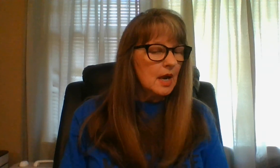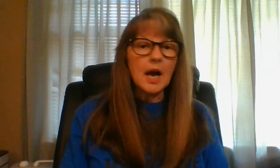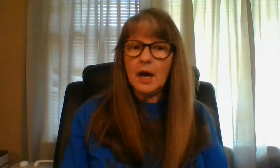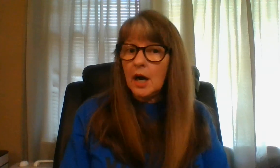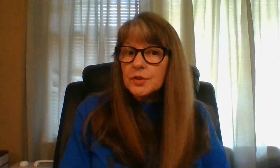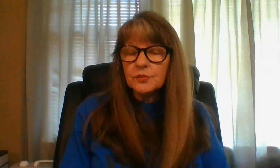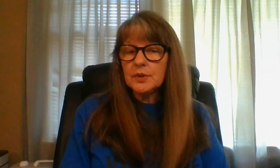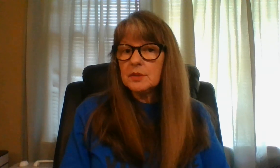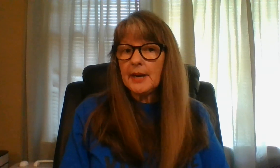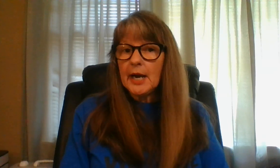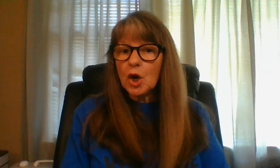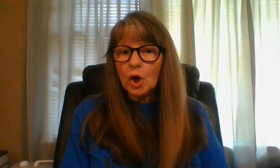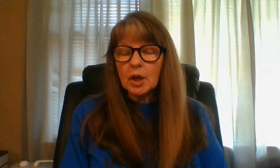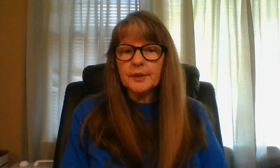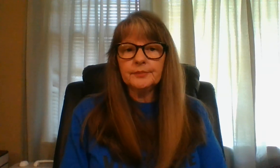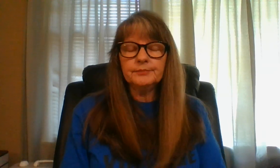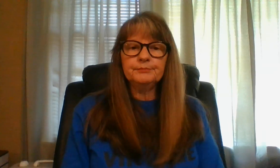I also need to buy a card.